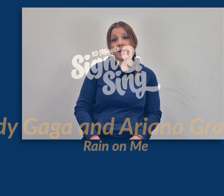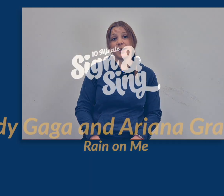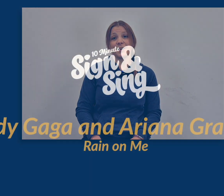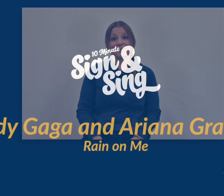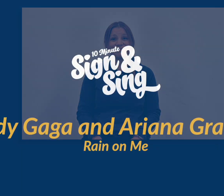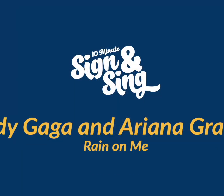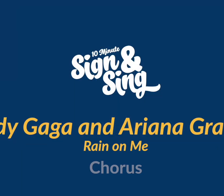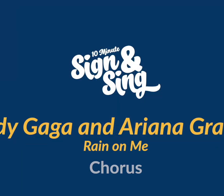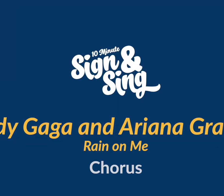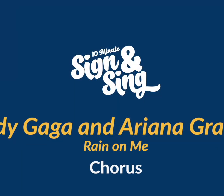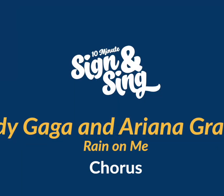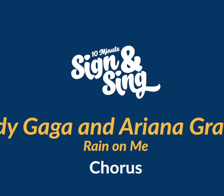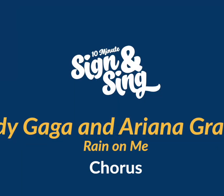away.